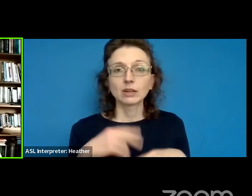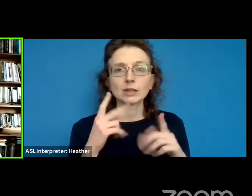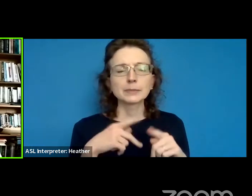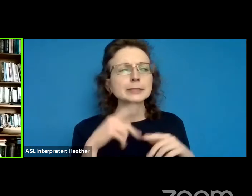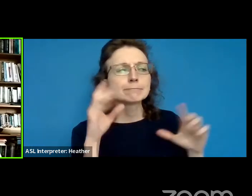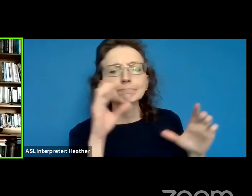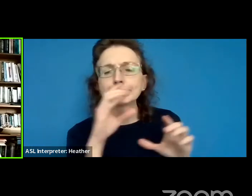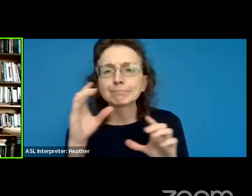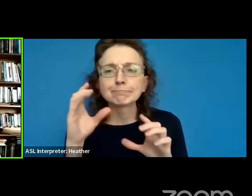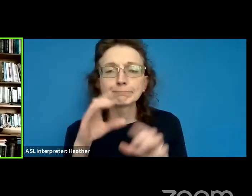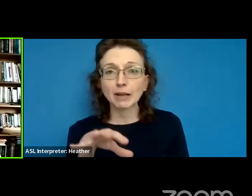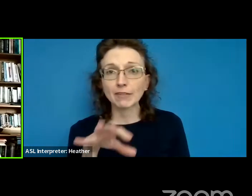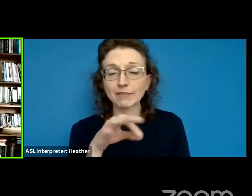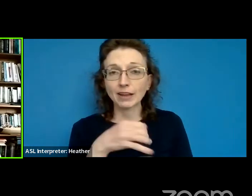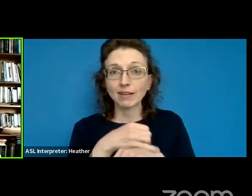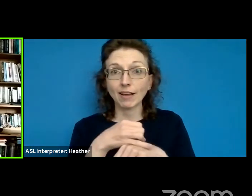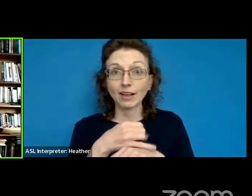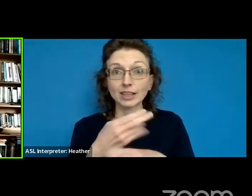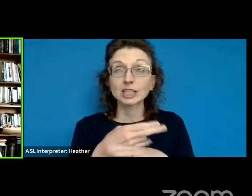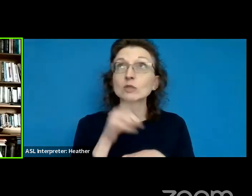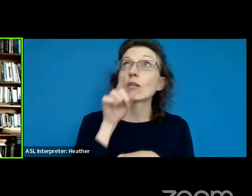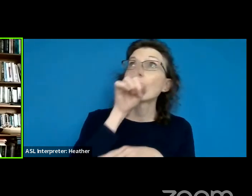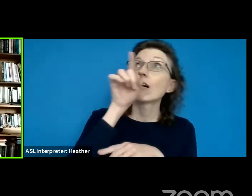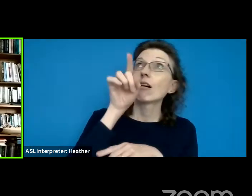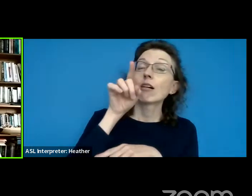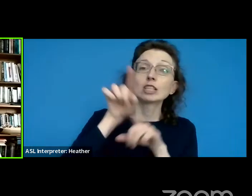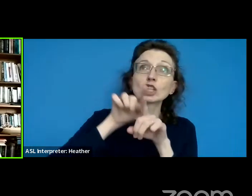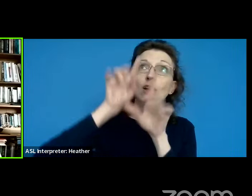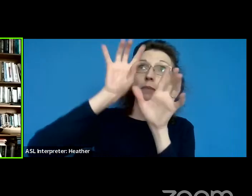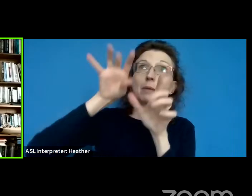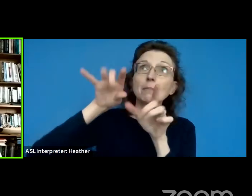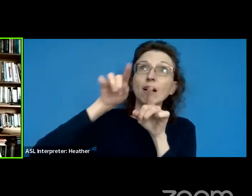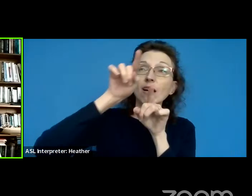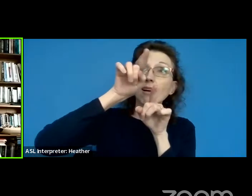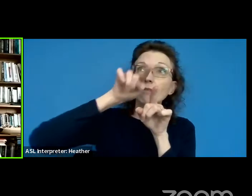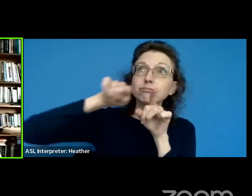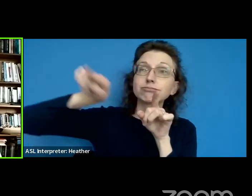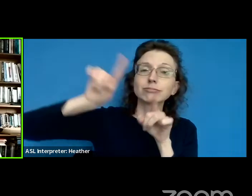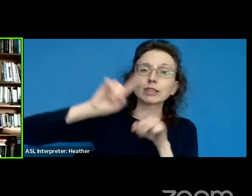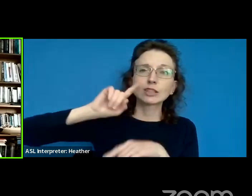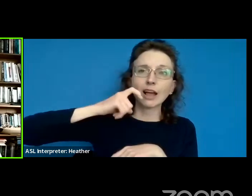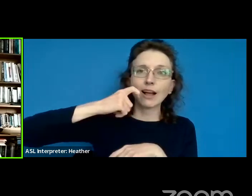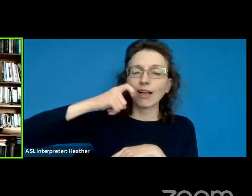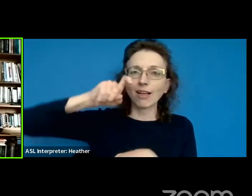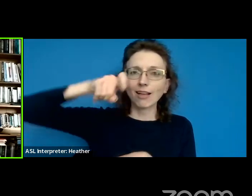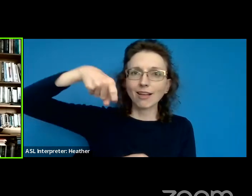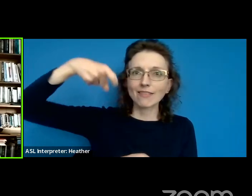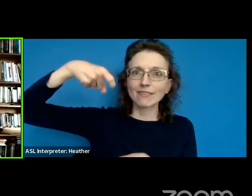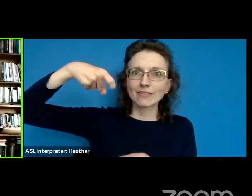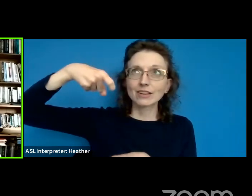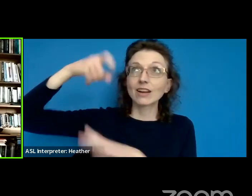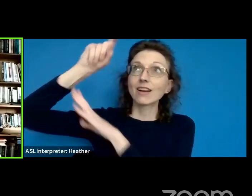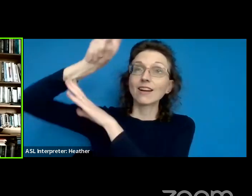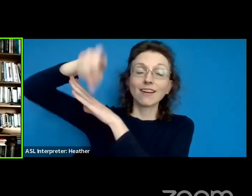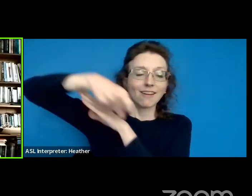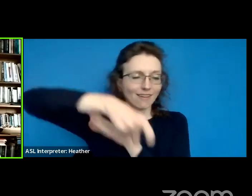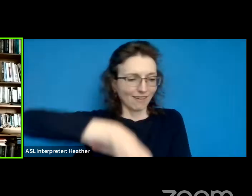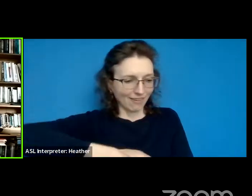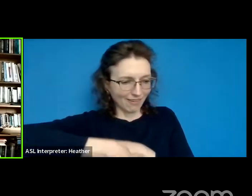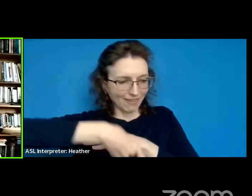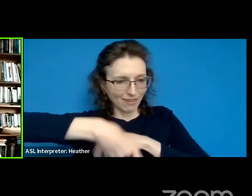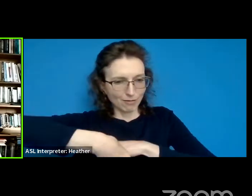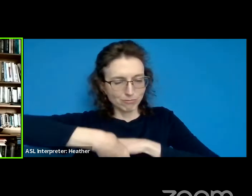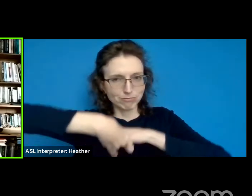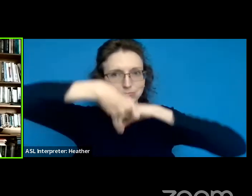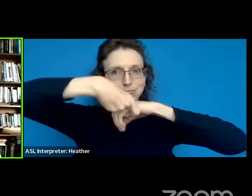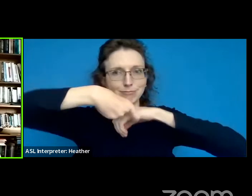the islands used the constellation Scorpio, which looks like a fish hook, and fished up the island. So the story would say that there was this person who went